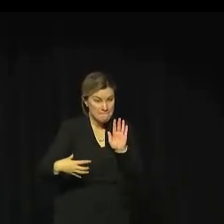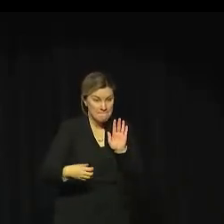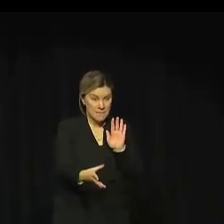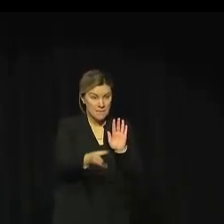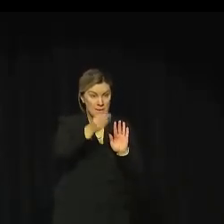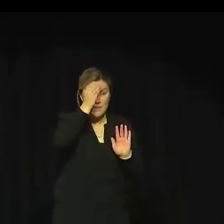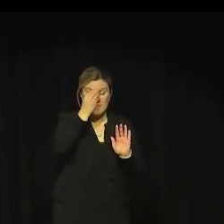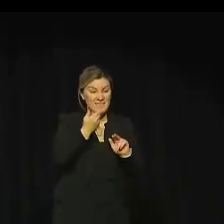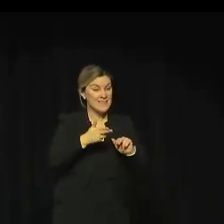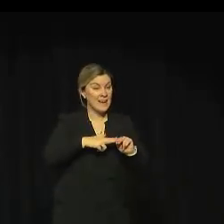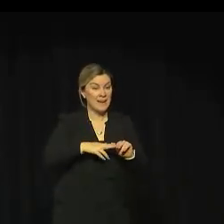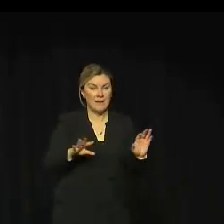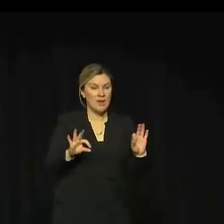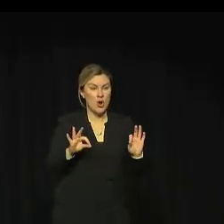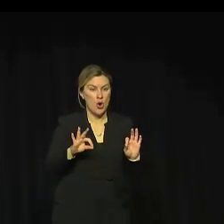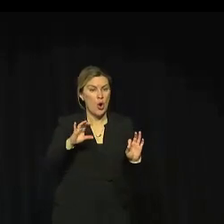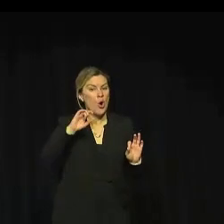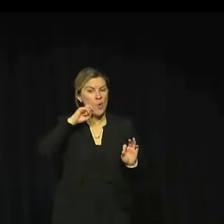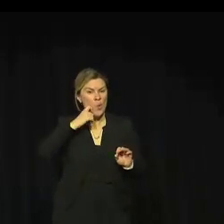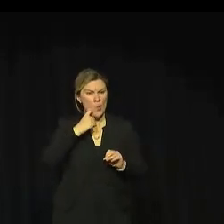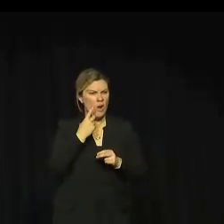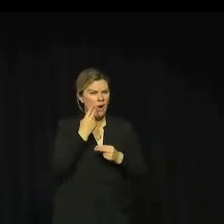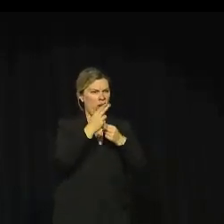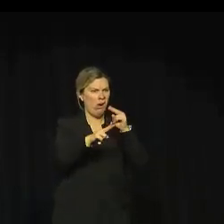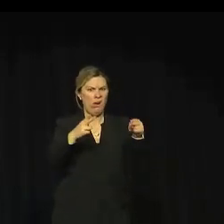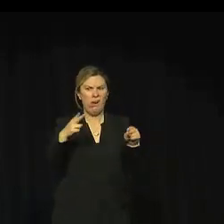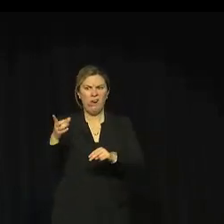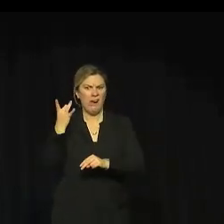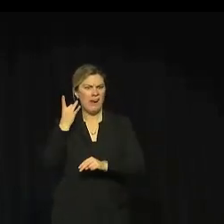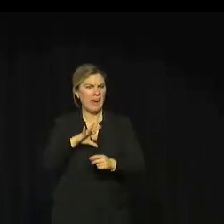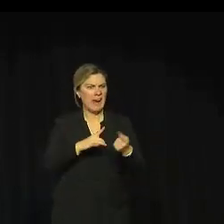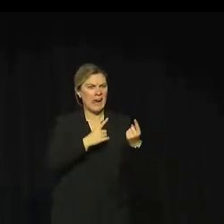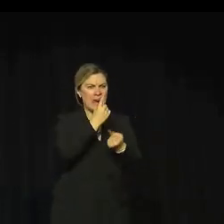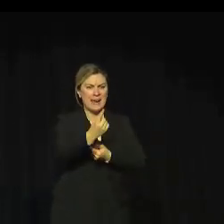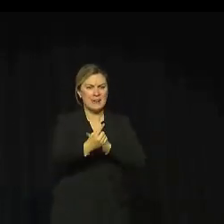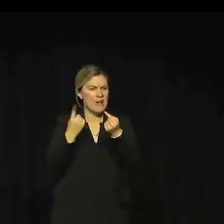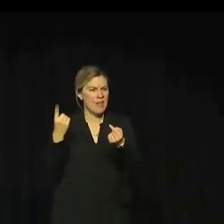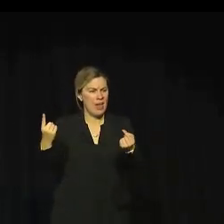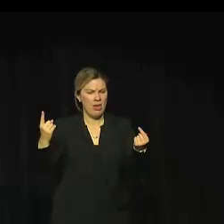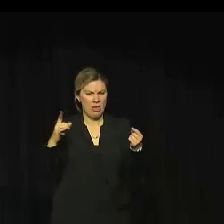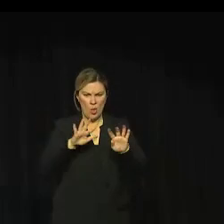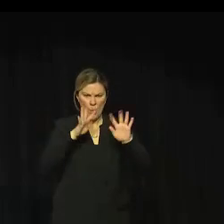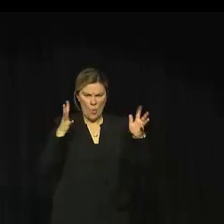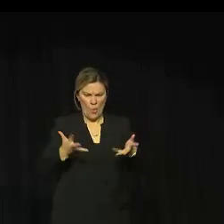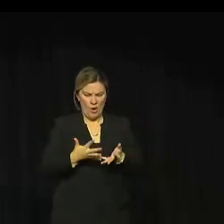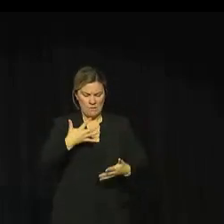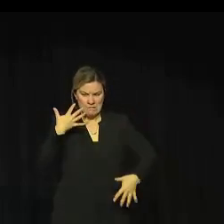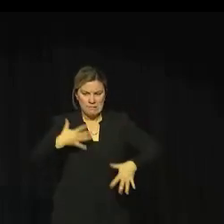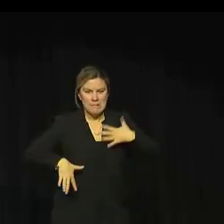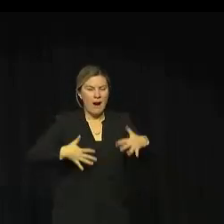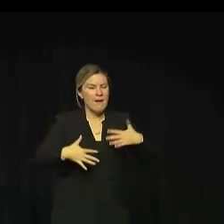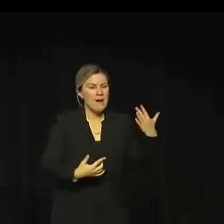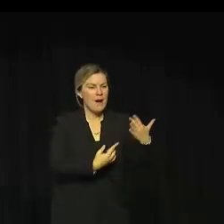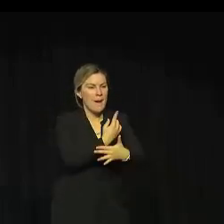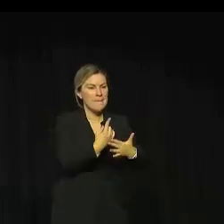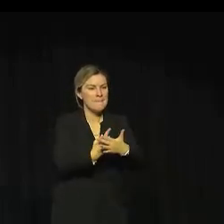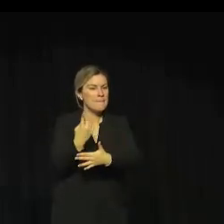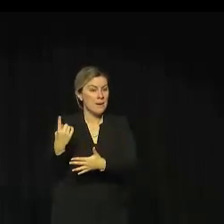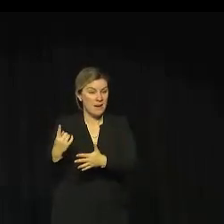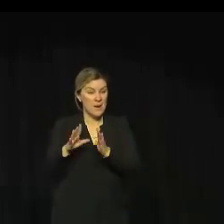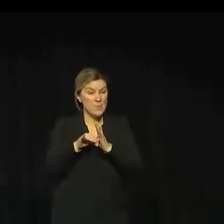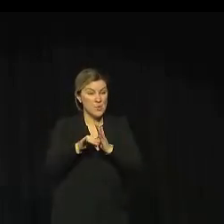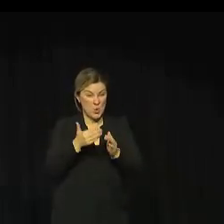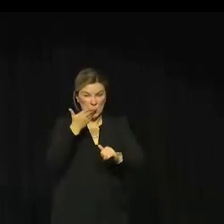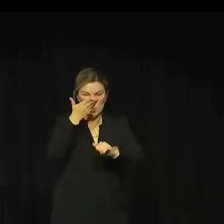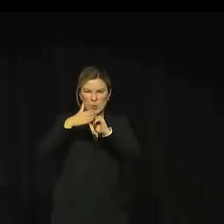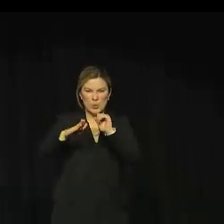on killing each other, and the world would suffer grievously because of the new nuclear weapons, which were much